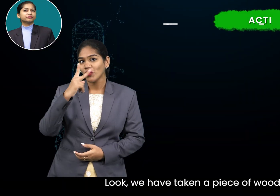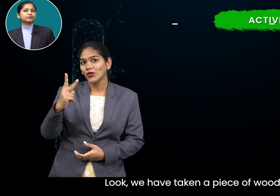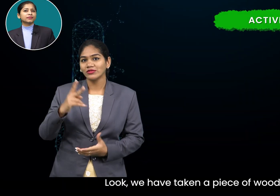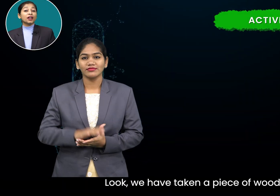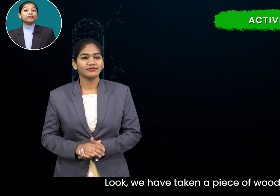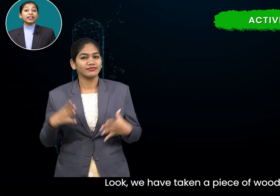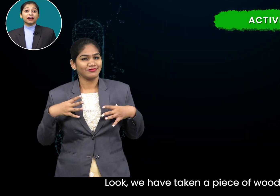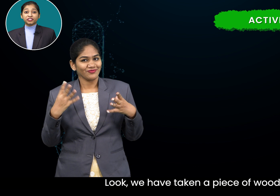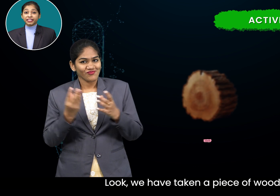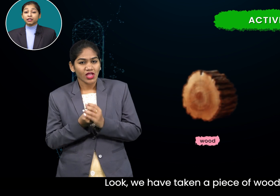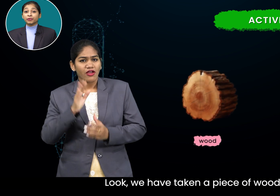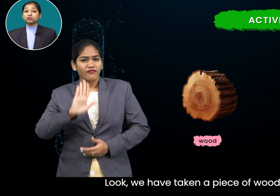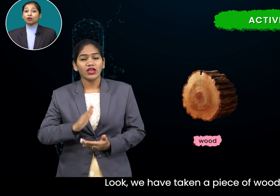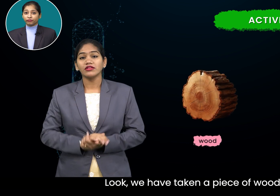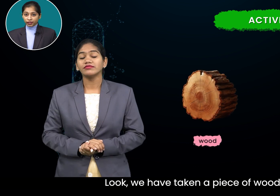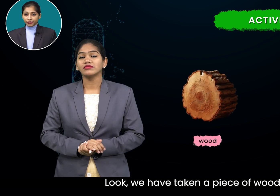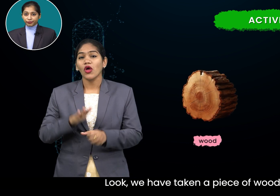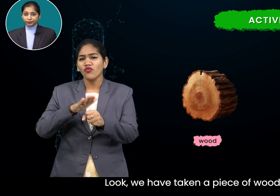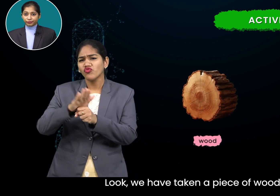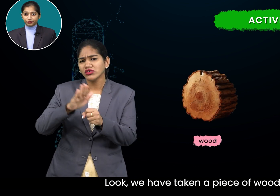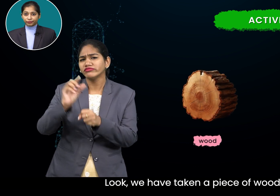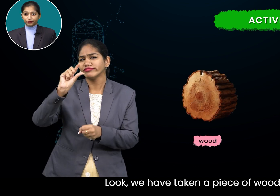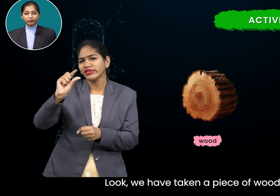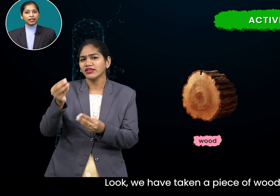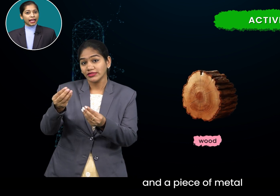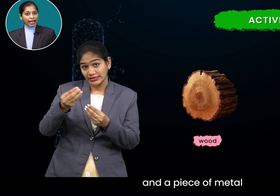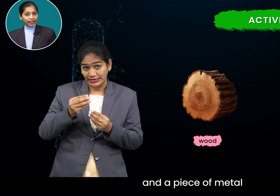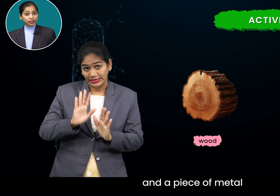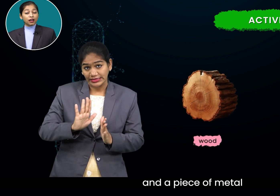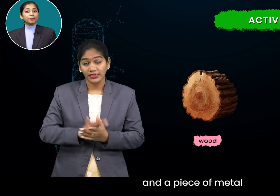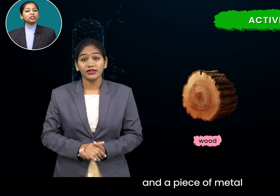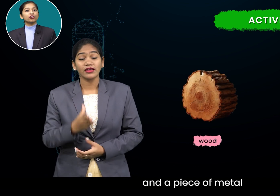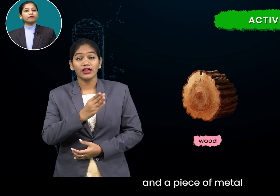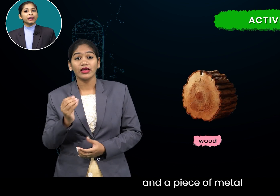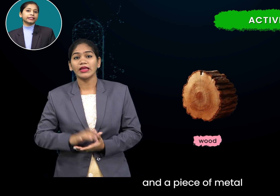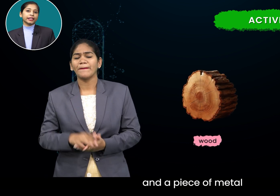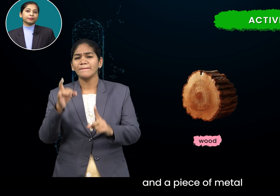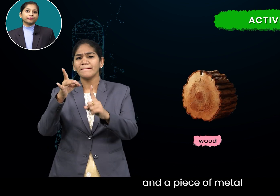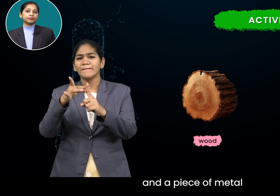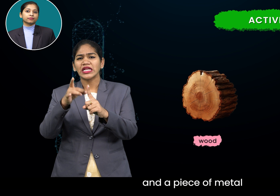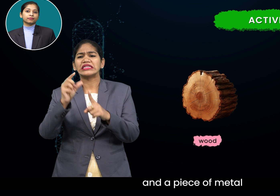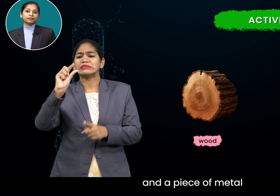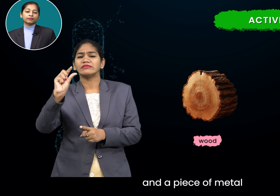Look, we have taken a piece of wood and a piece of metal